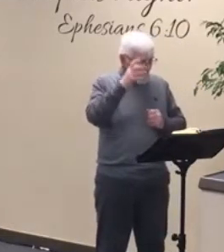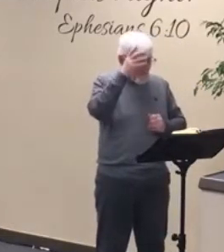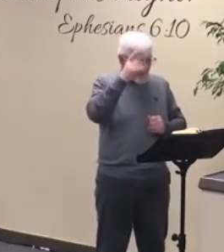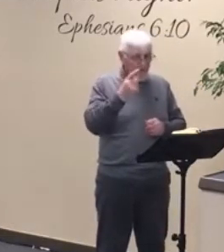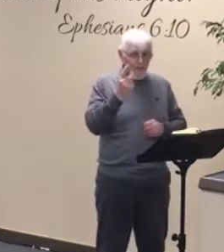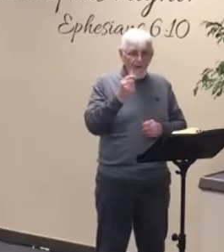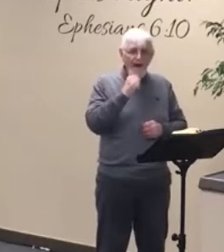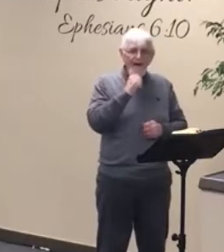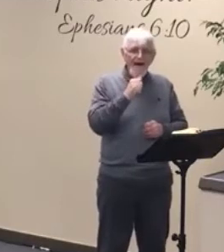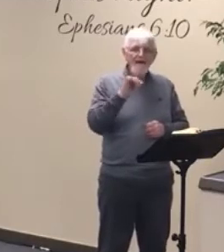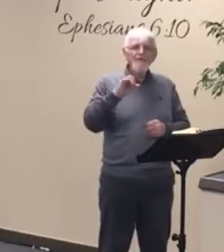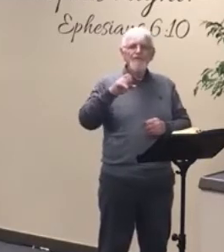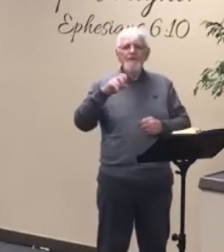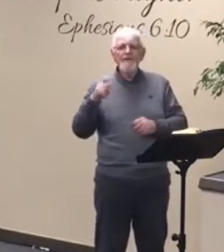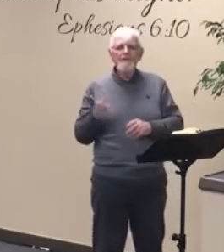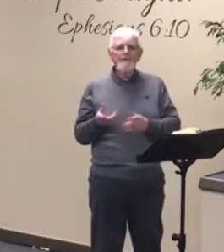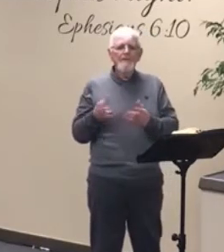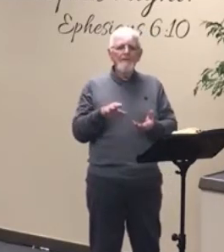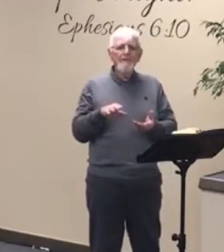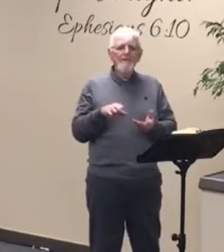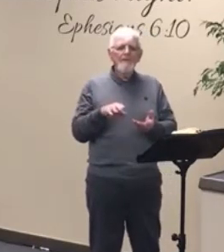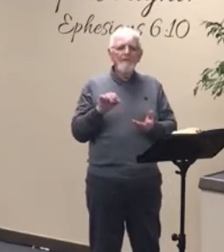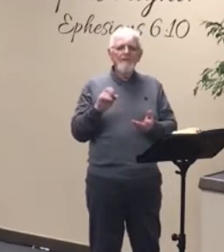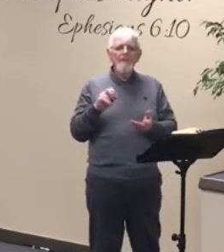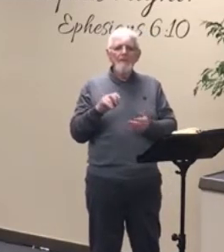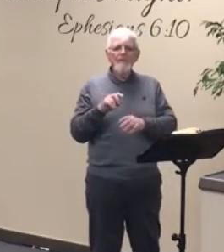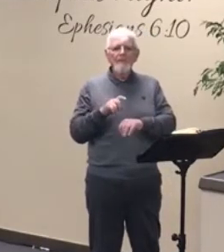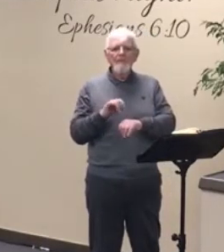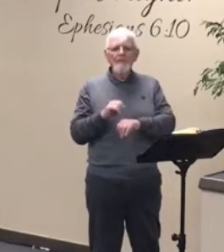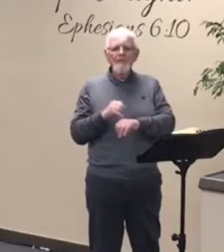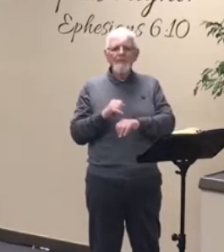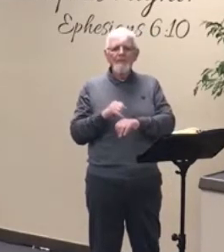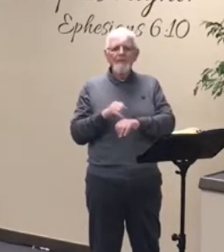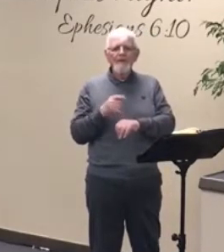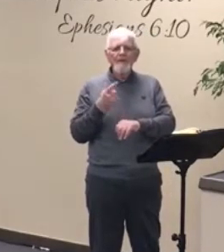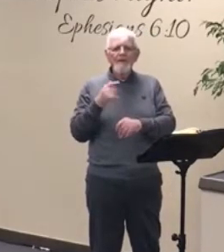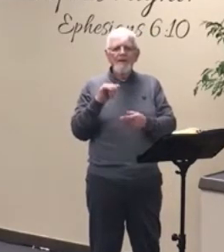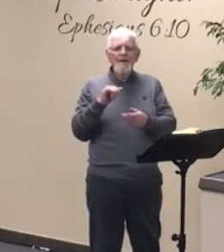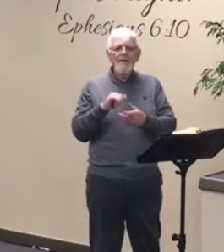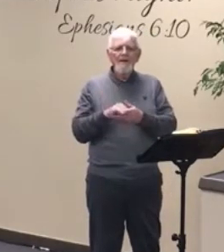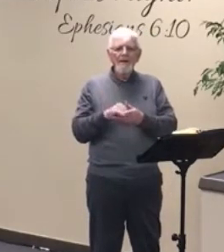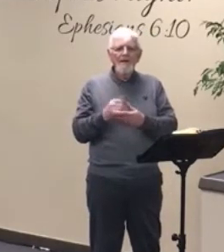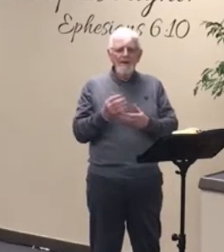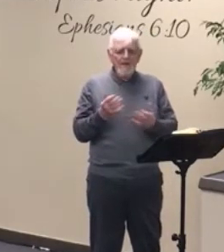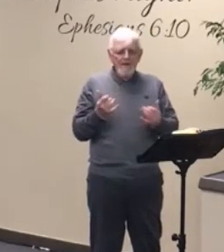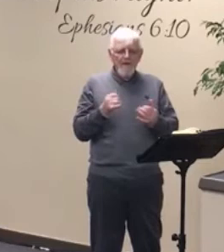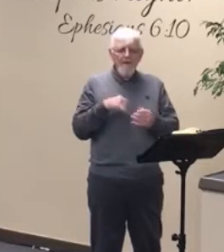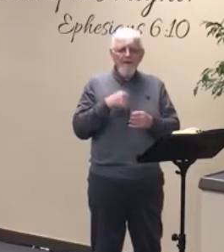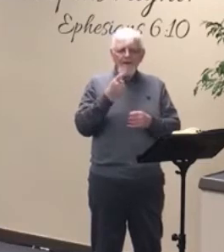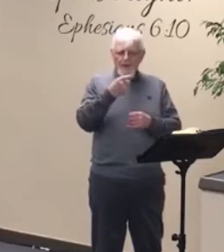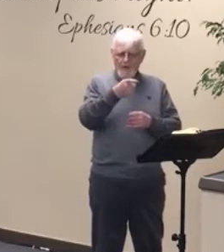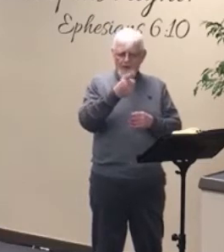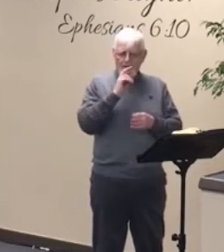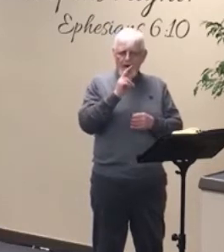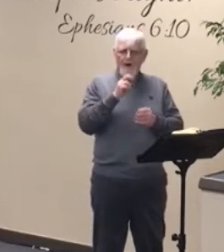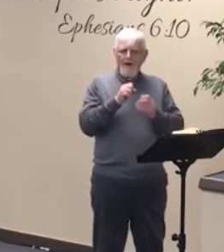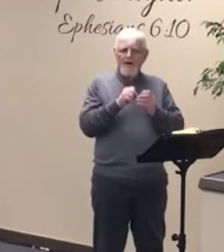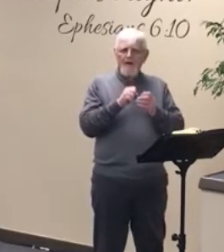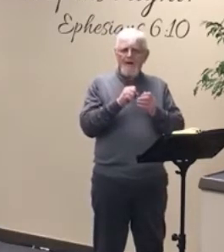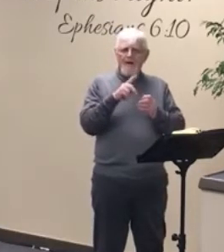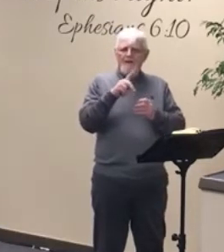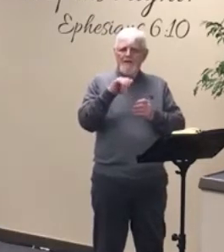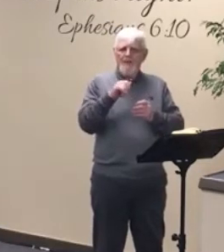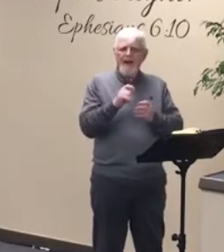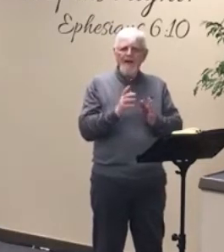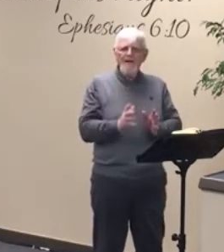not. That's Joseph, who's dead. And Joseph said unto them, This is it that I spake unto you, saying, Ye are spies.